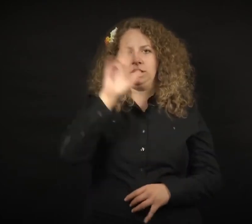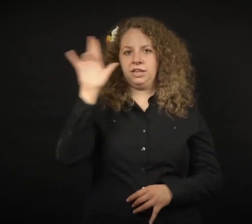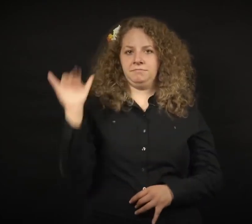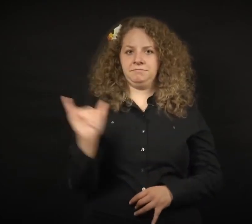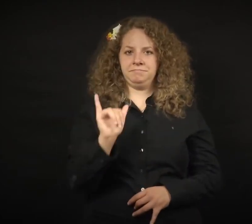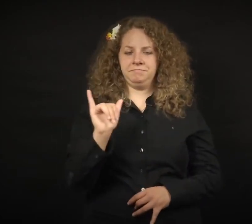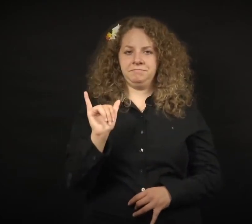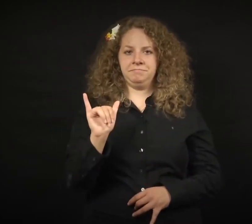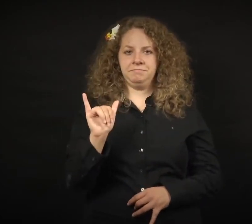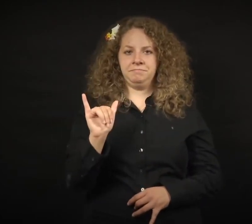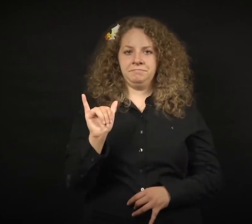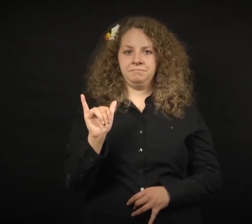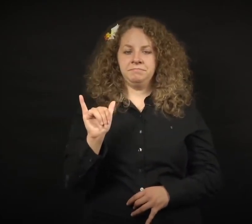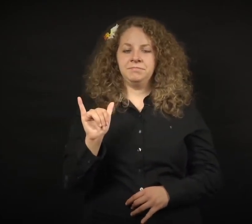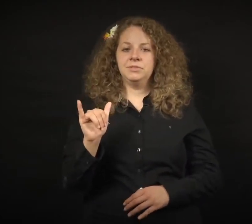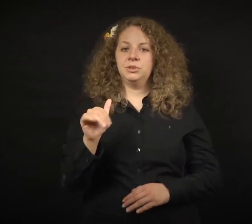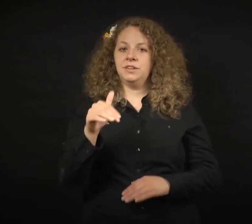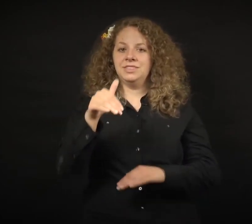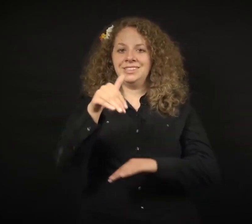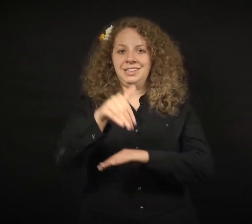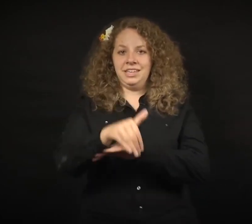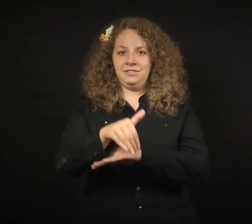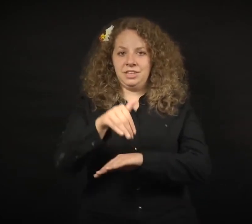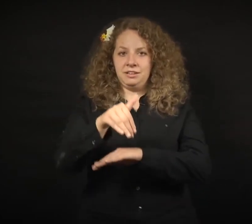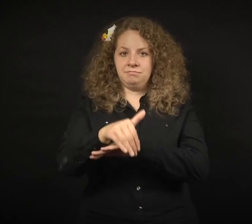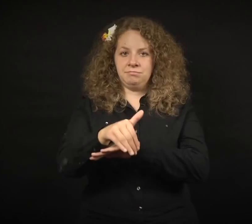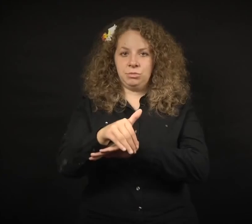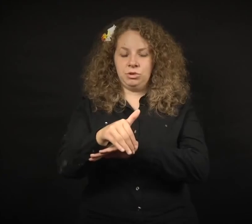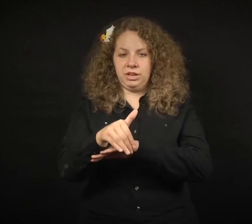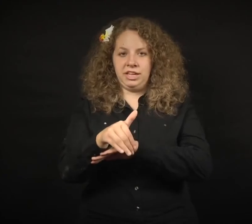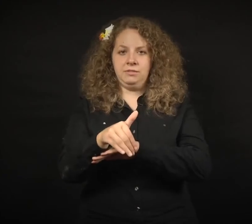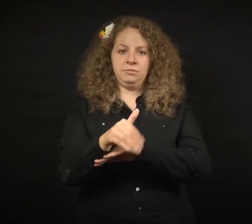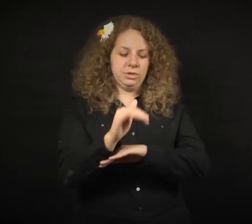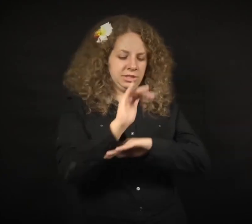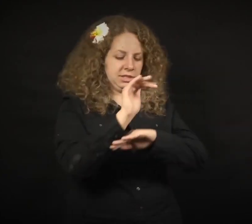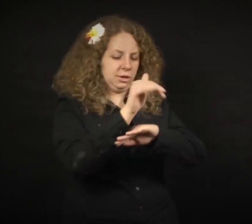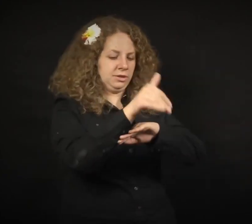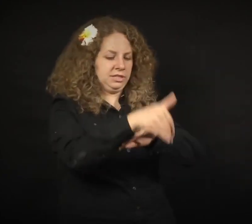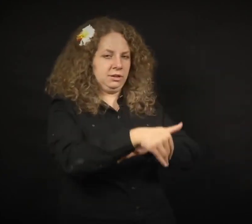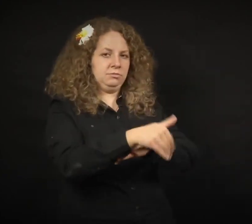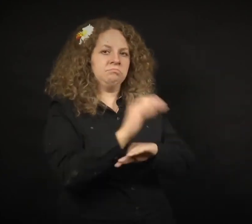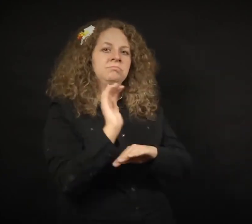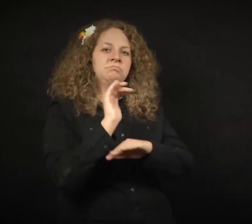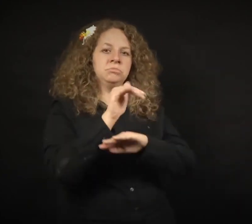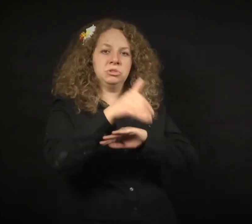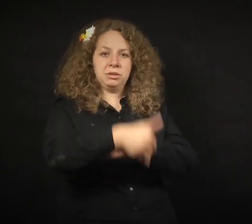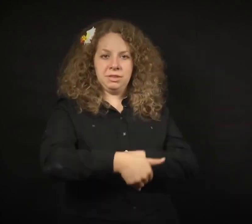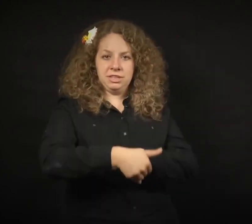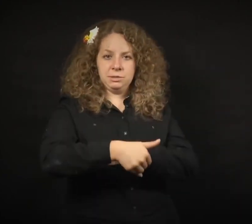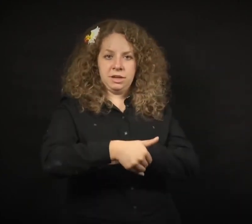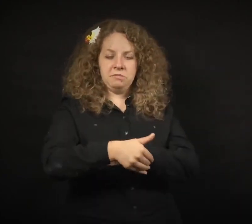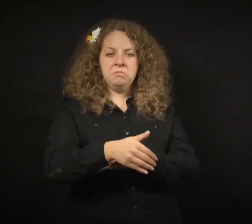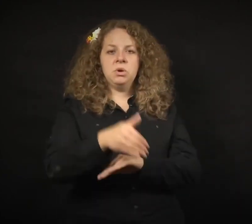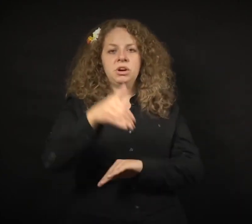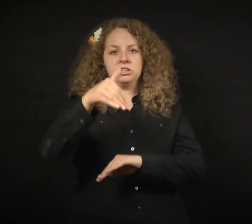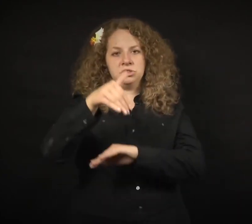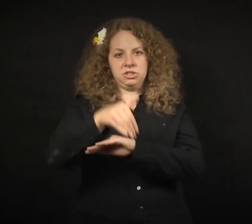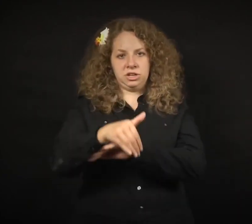early. Then you have the sign evening or night with the sun going down. So it can be this way or it can just start